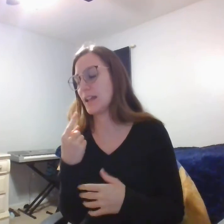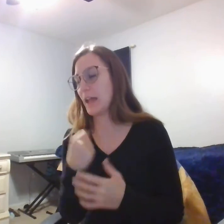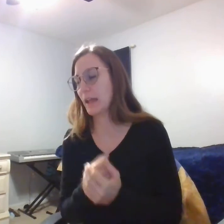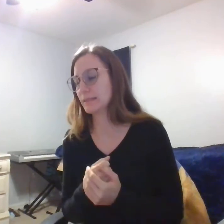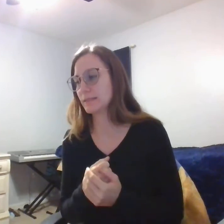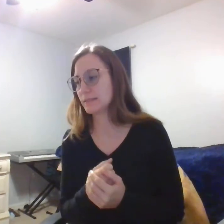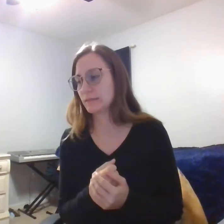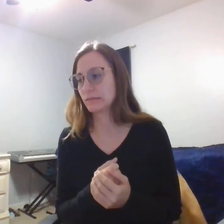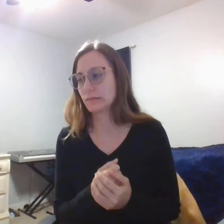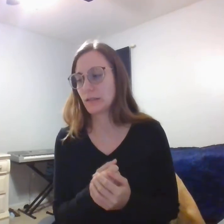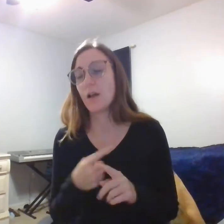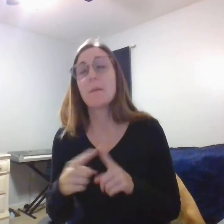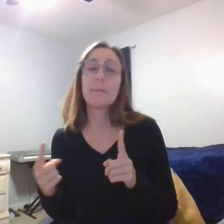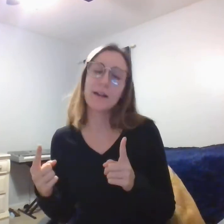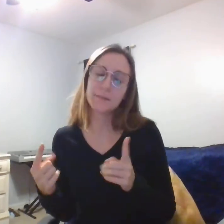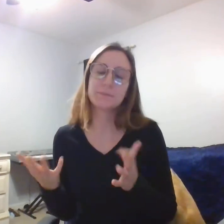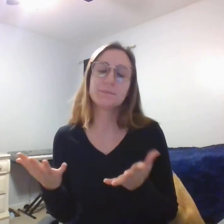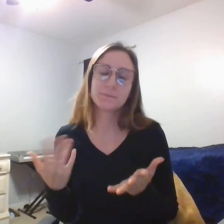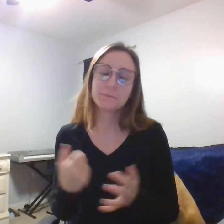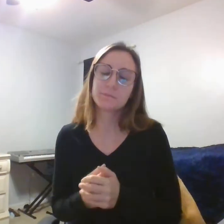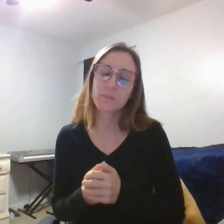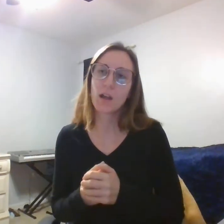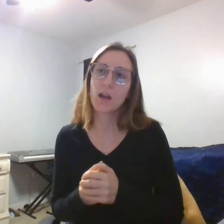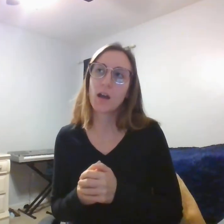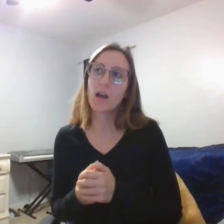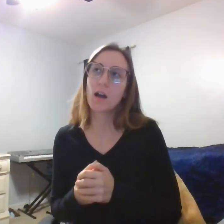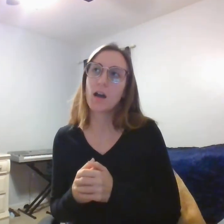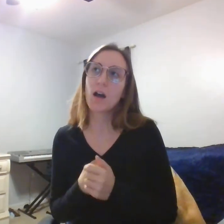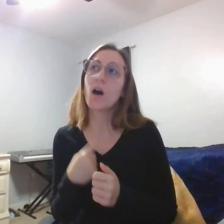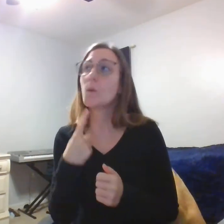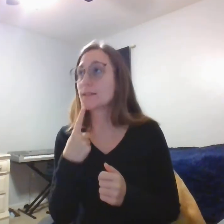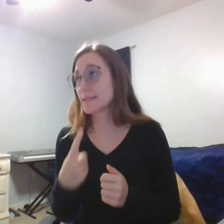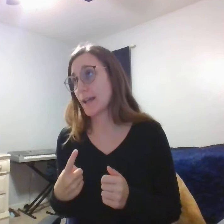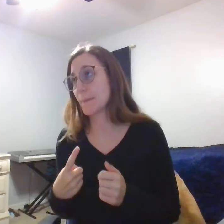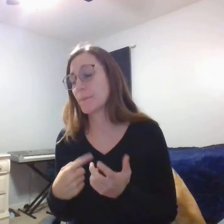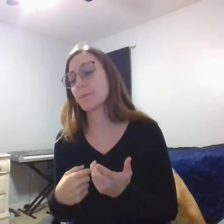But let's just say I probably wouldn't have been alive by now.